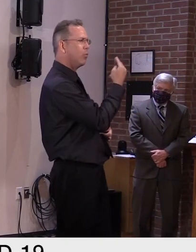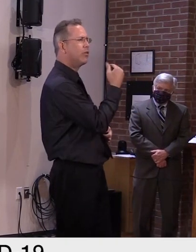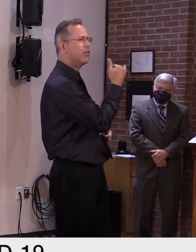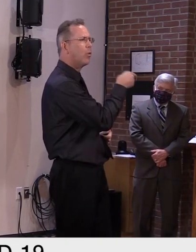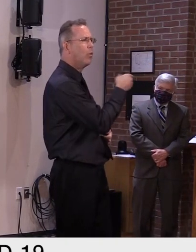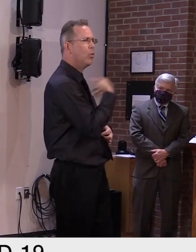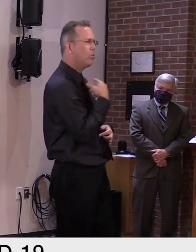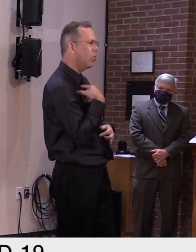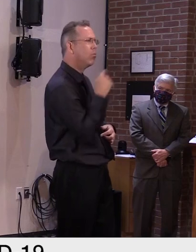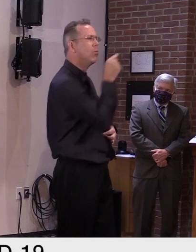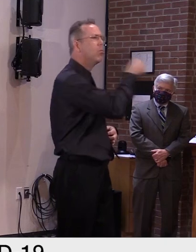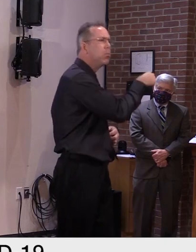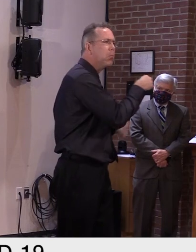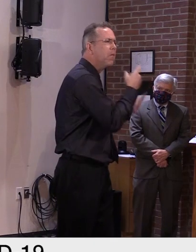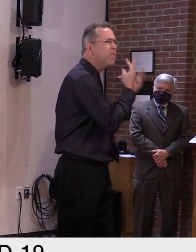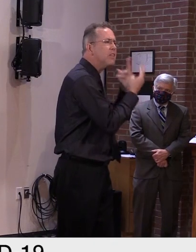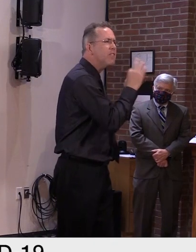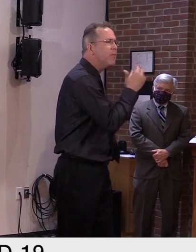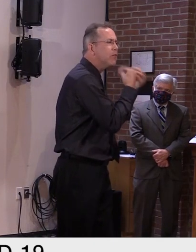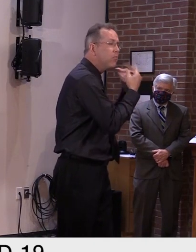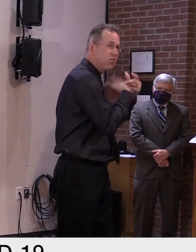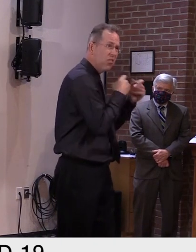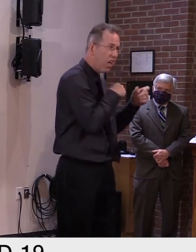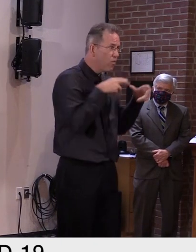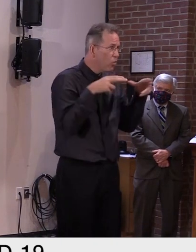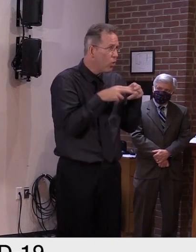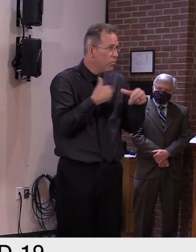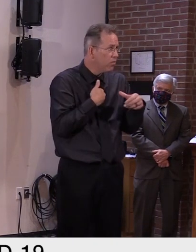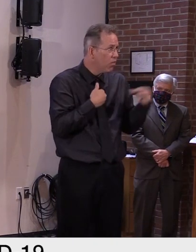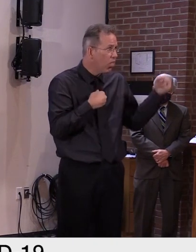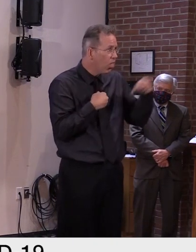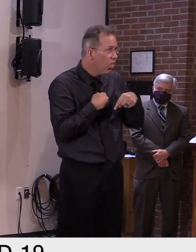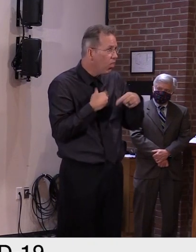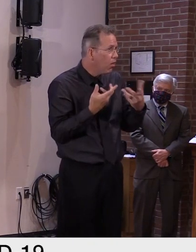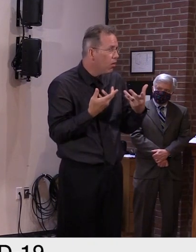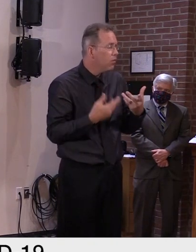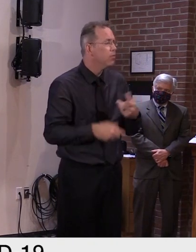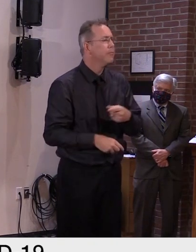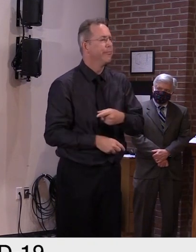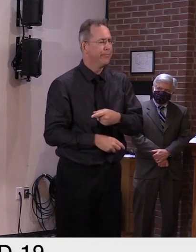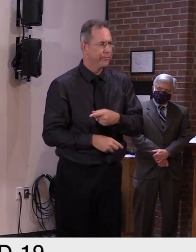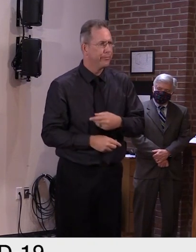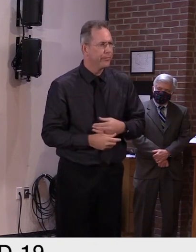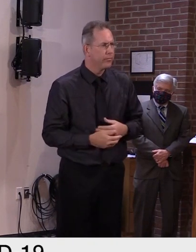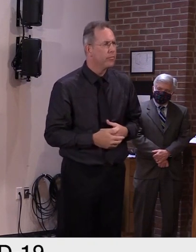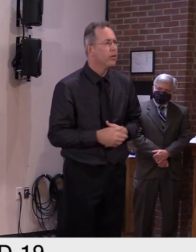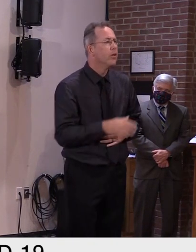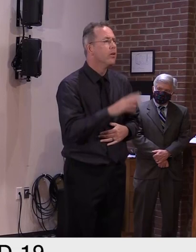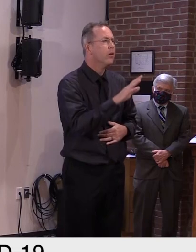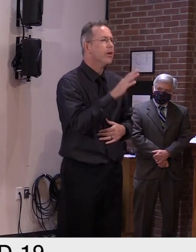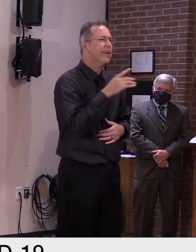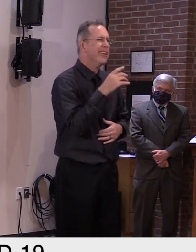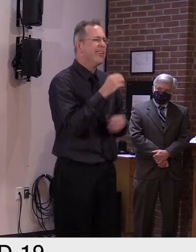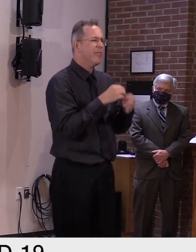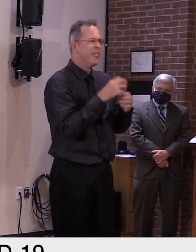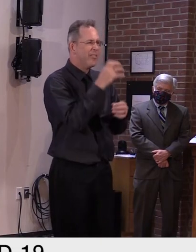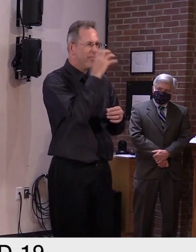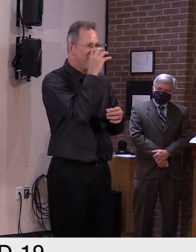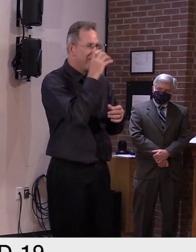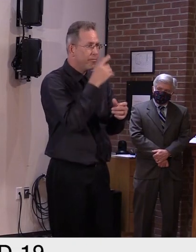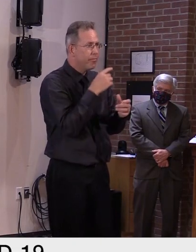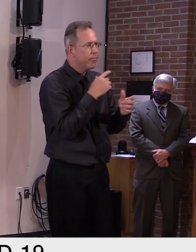let's say, in Grafton County and Littleton, because you live nearby and right across the border, that's